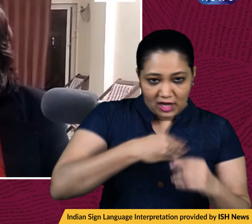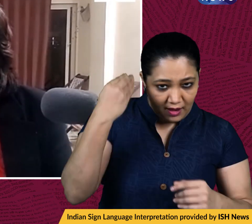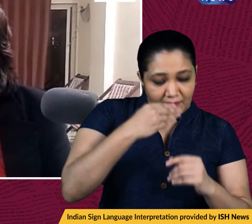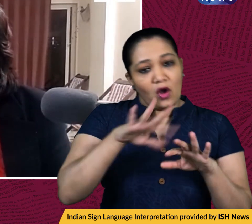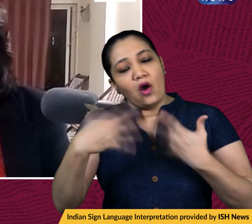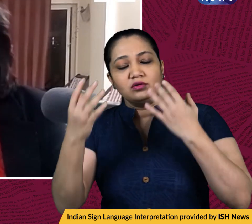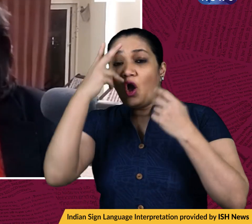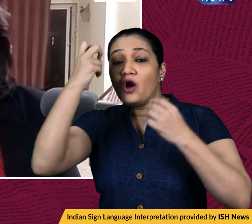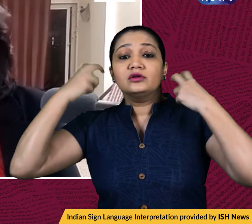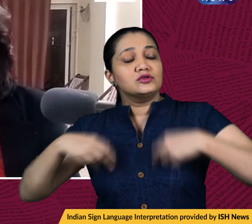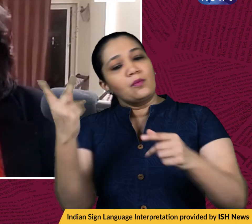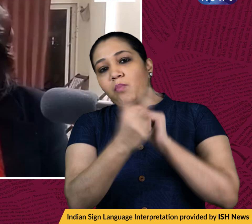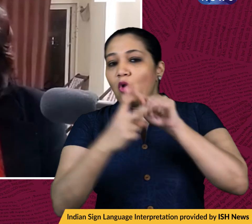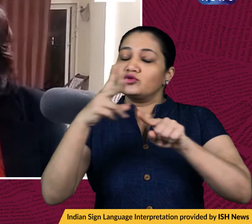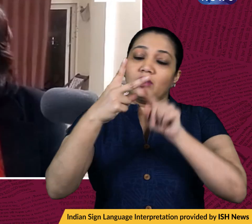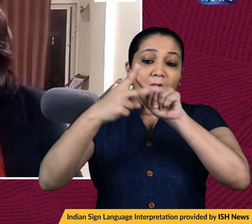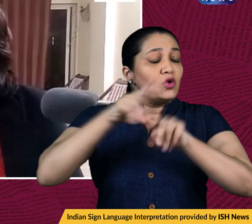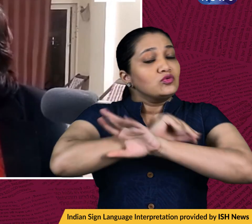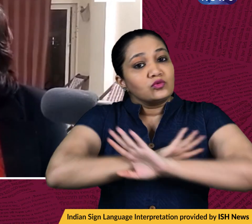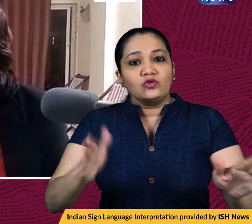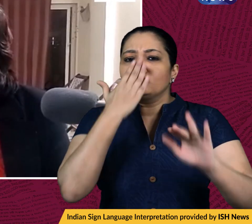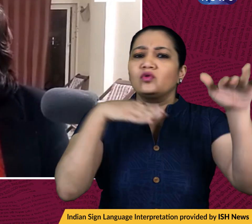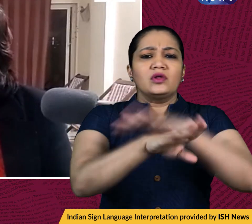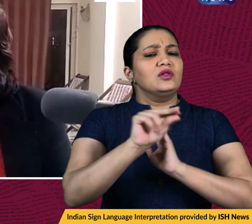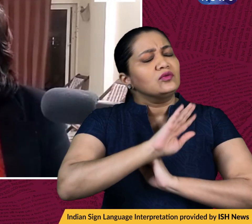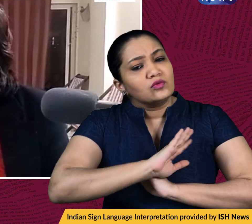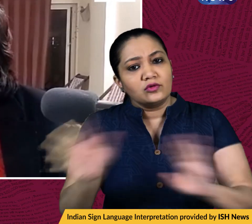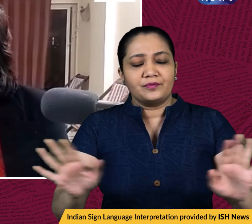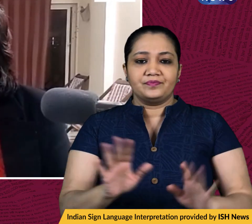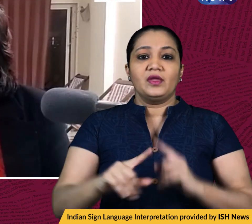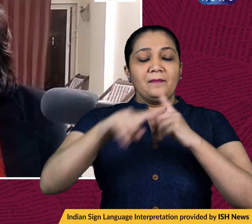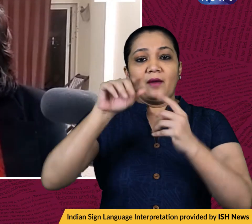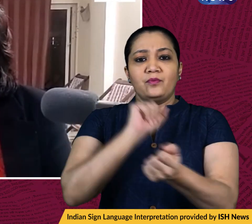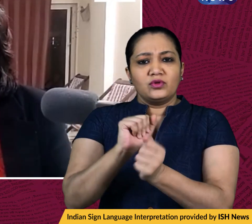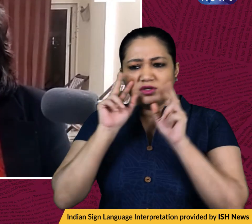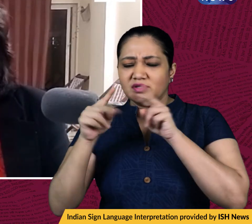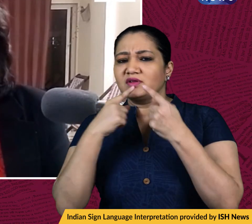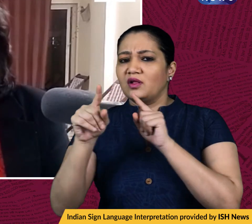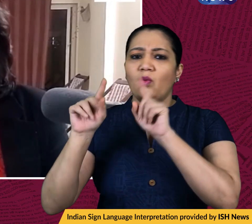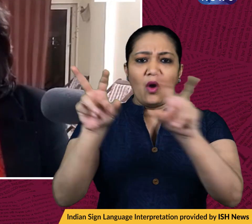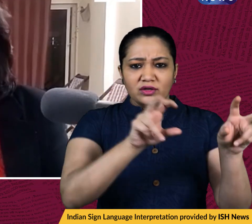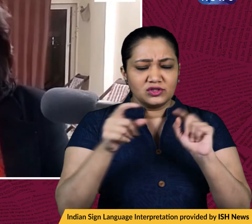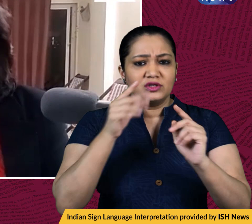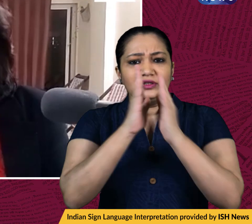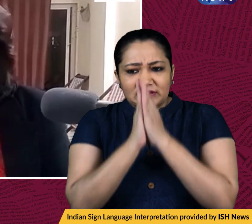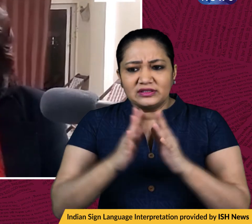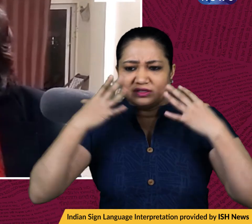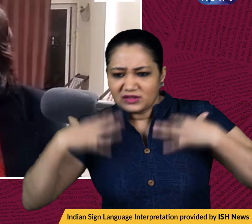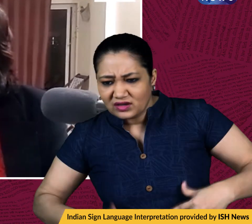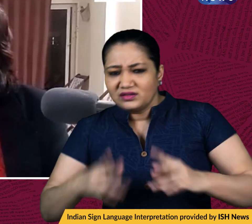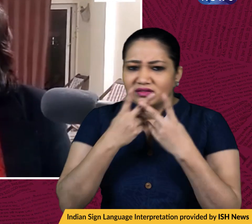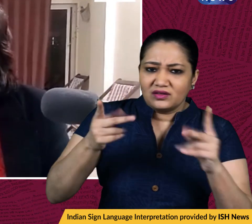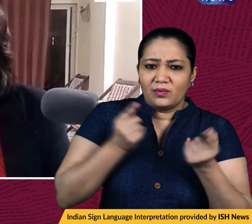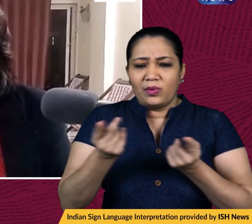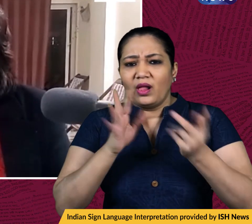wear the hijab nor saffron shawls when they go to school, even as he directed the police to watch religious